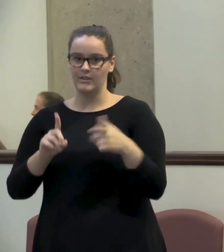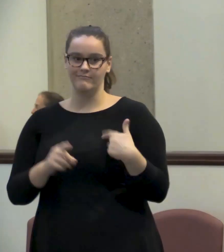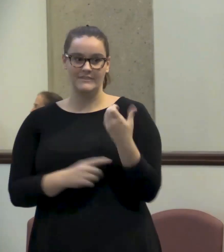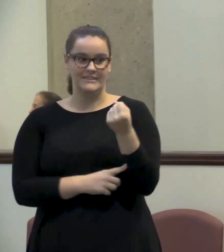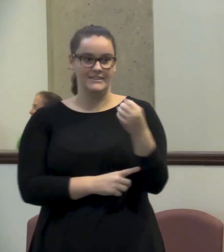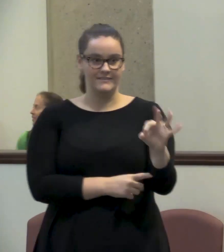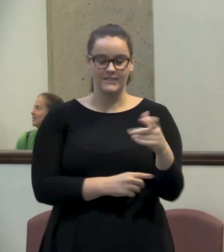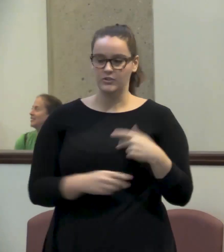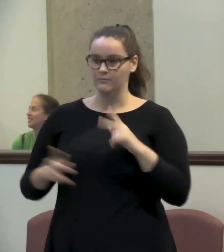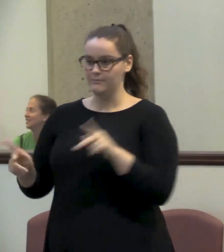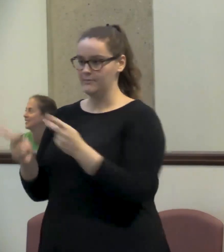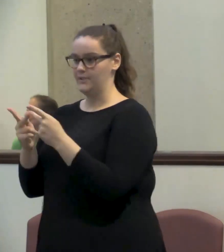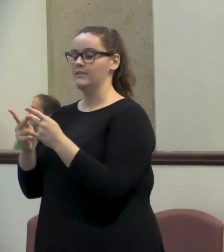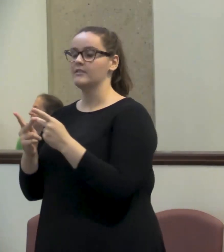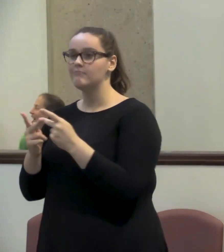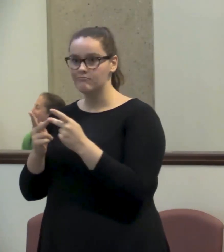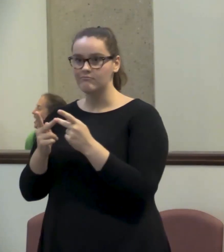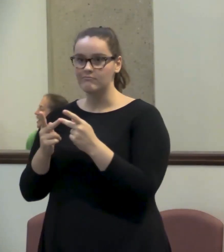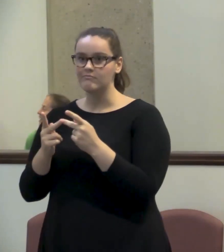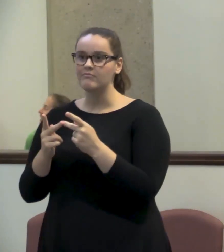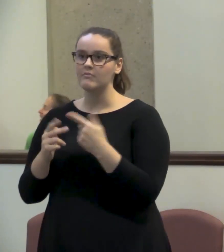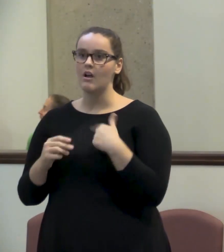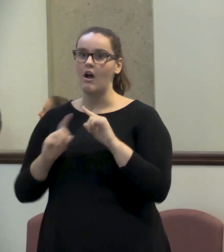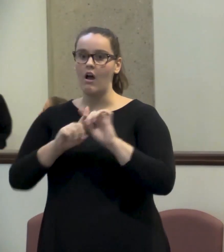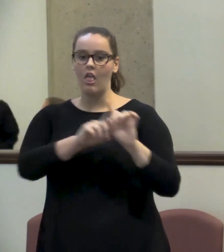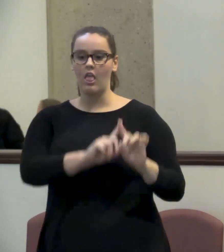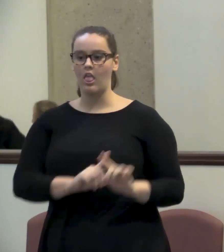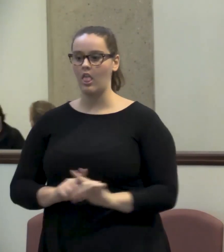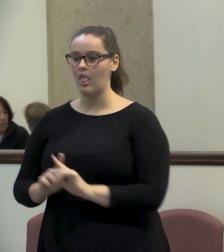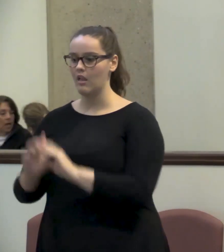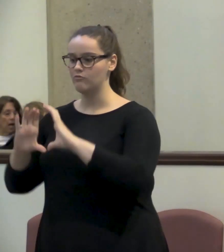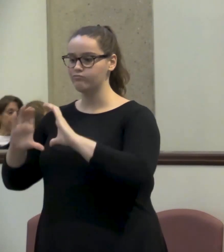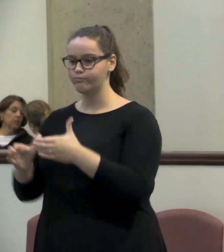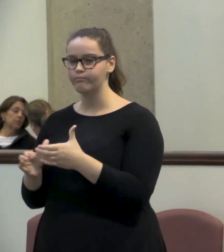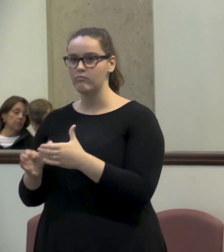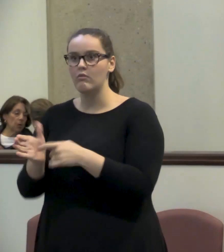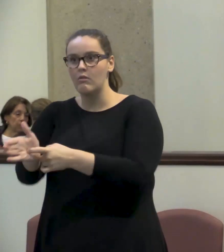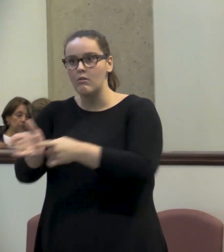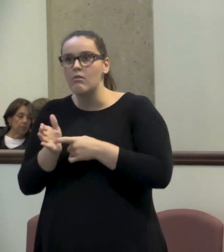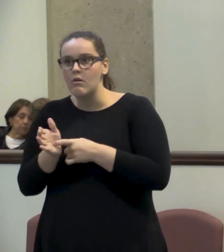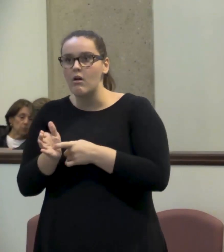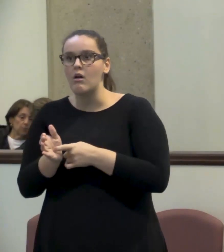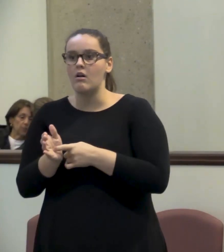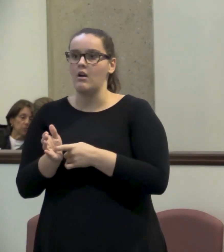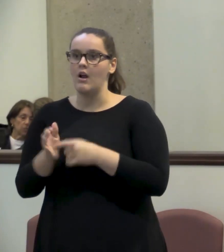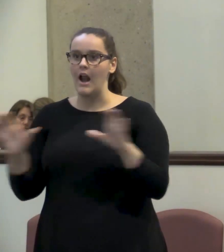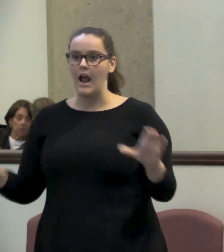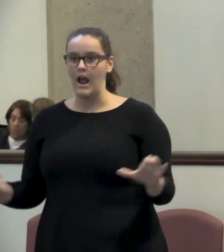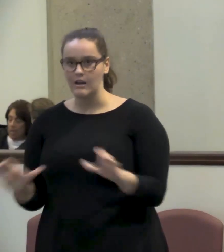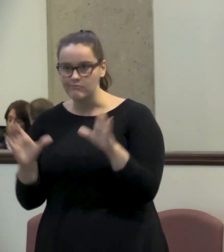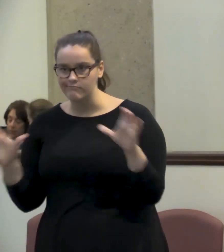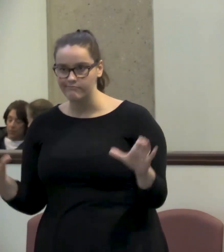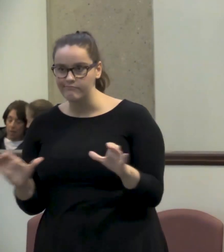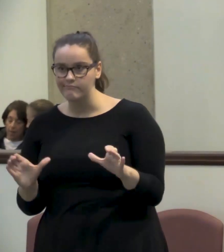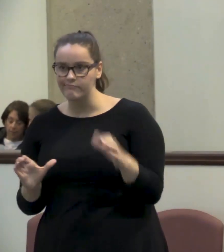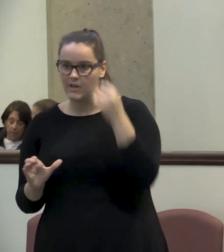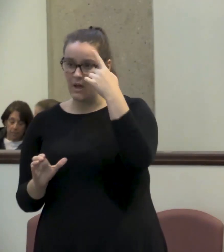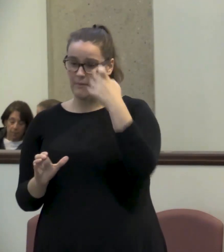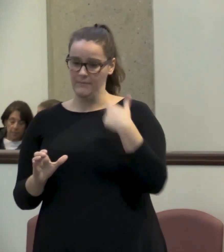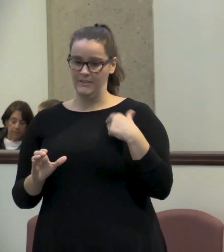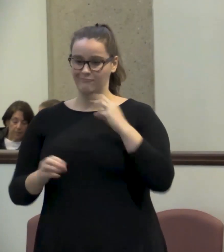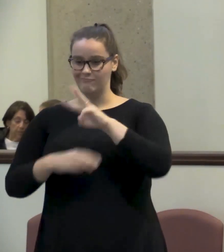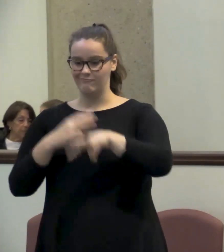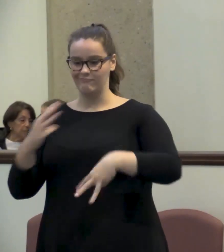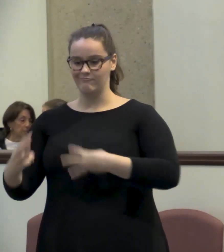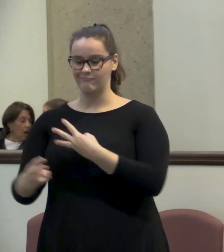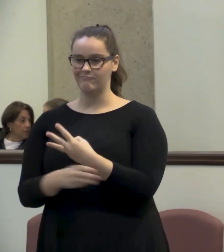Paris and beyond. Groups are getting together to demand local action. All because of the Global Climate Action